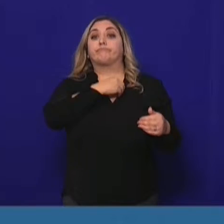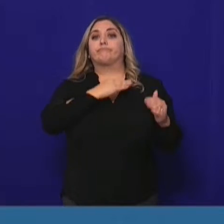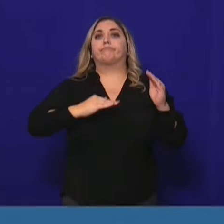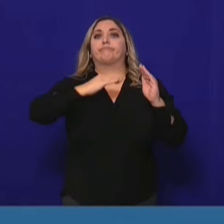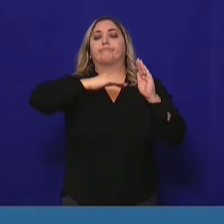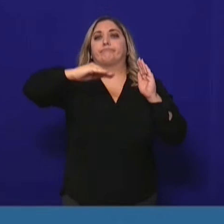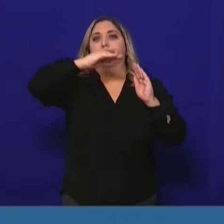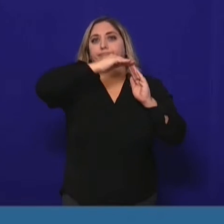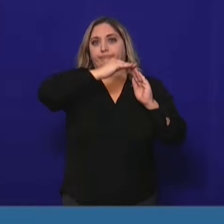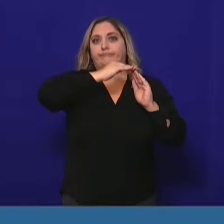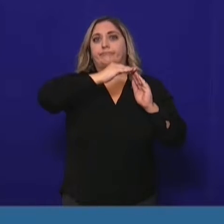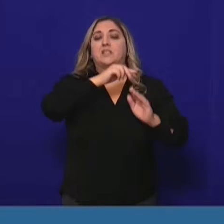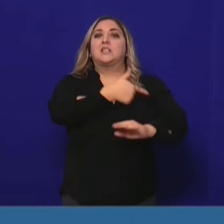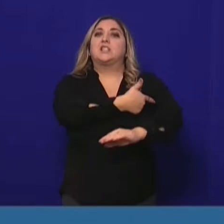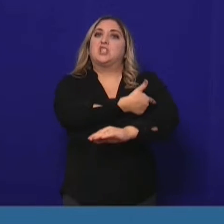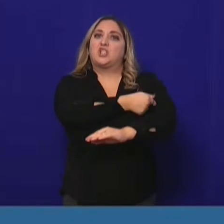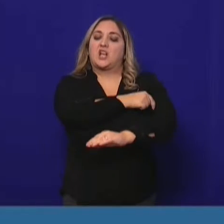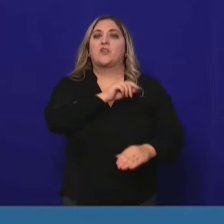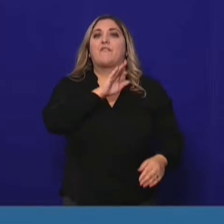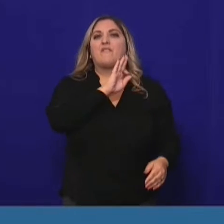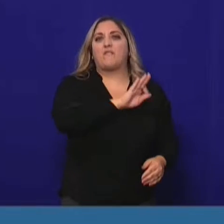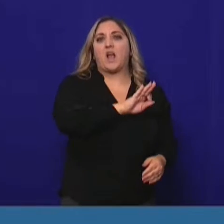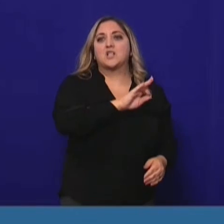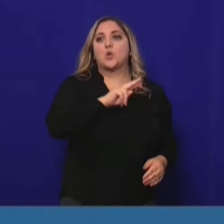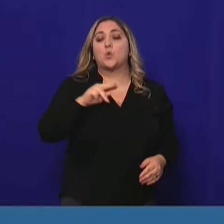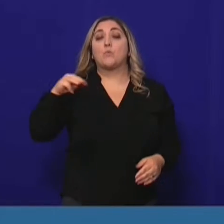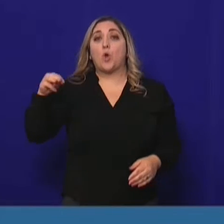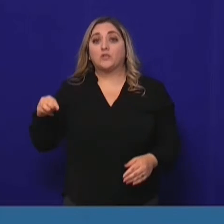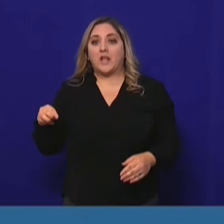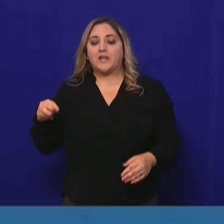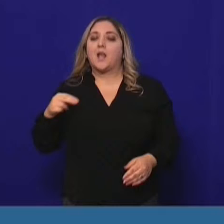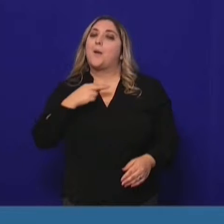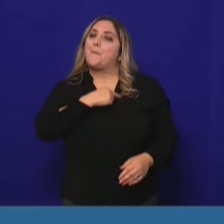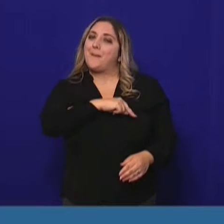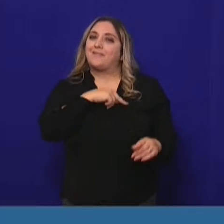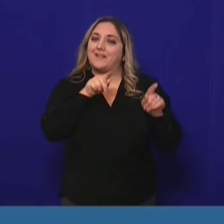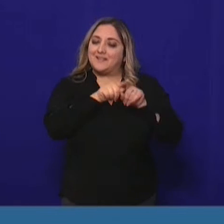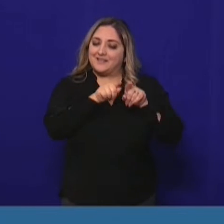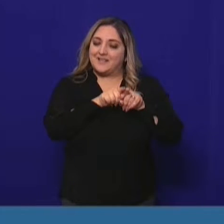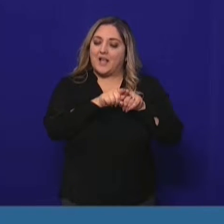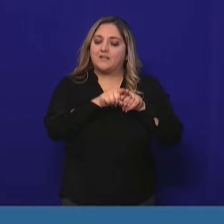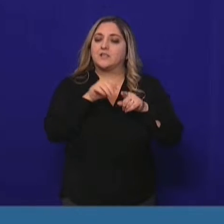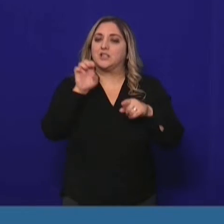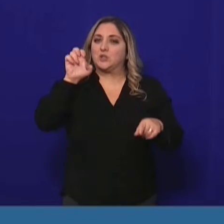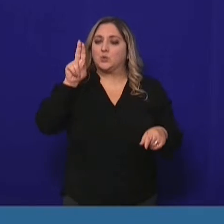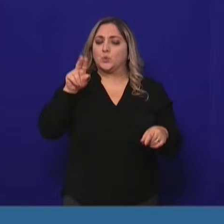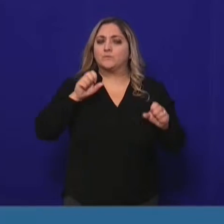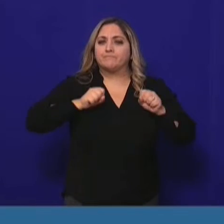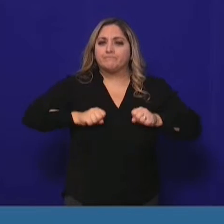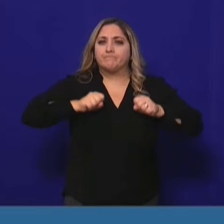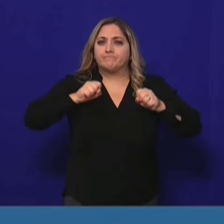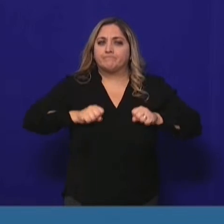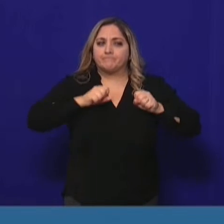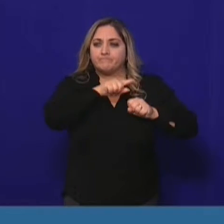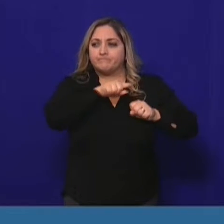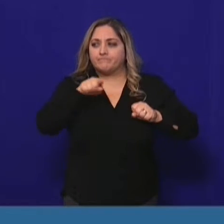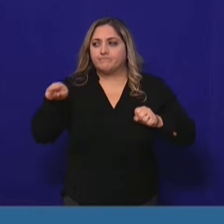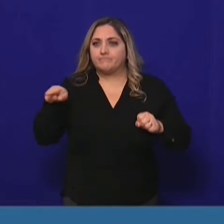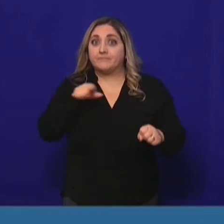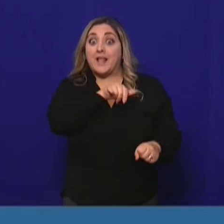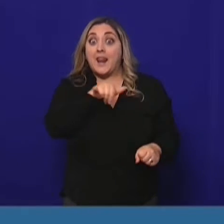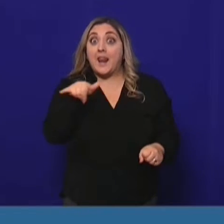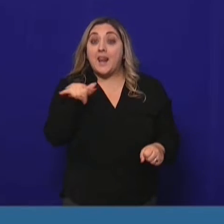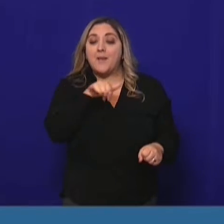il-vaccine tal-Pfizer u tal-Moderna u allura Malta flimkien ma' pajjiżi oħrajn nistennew li